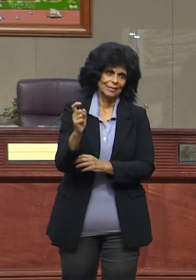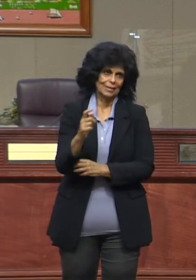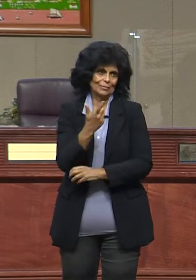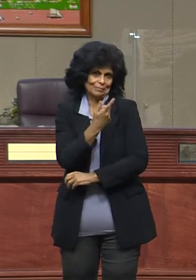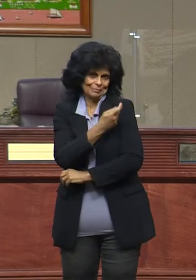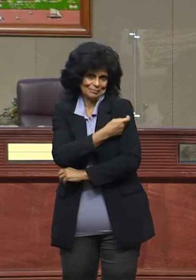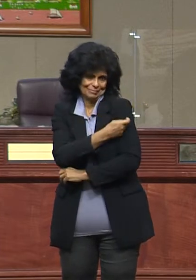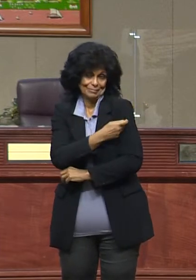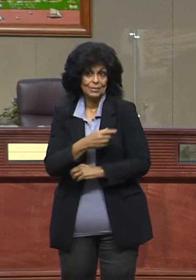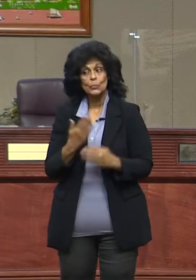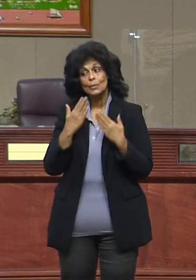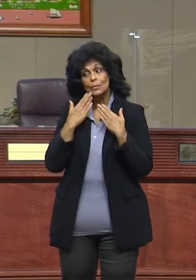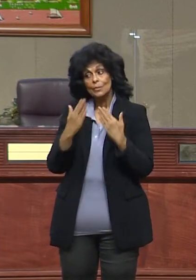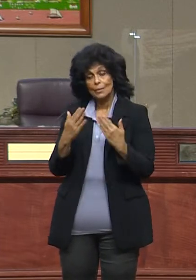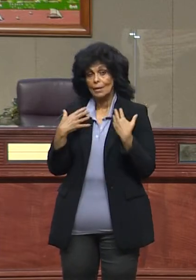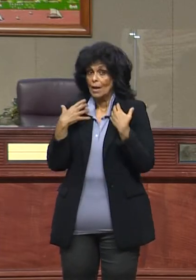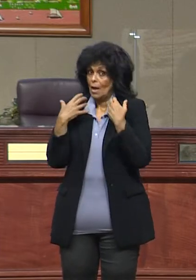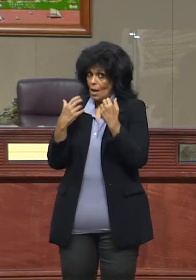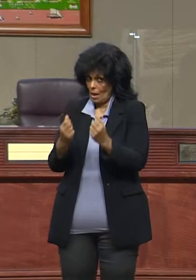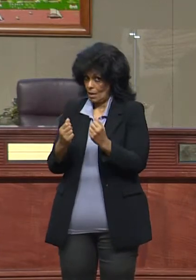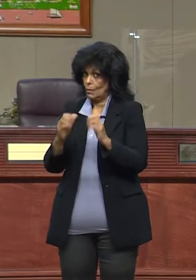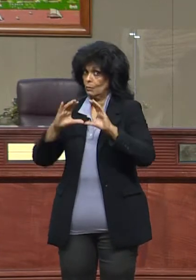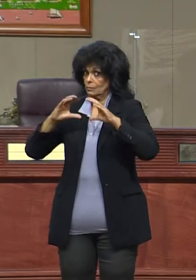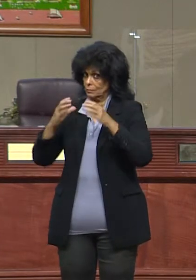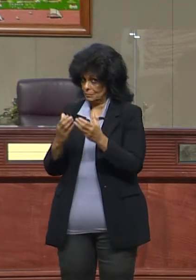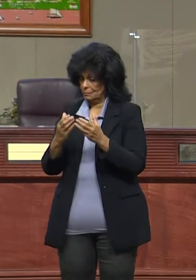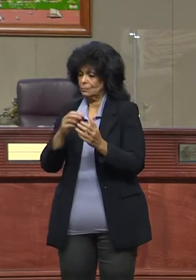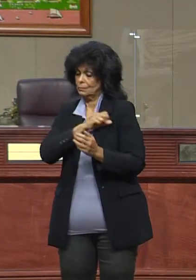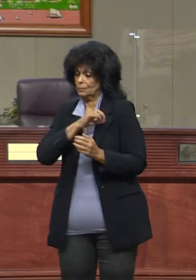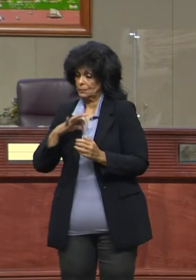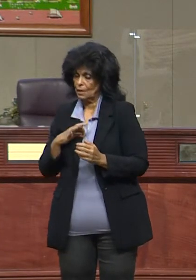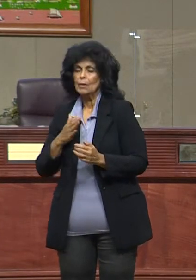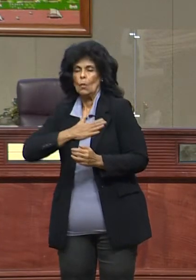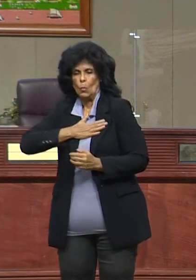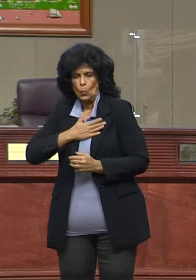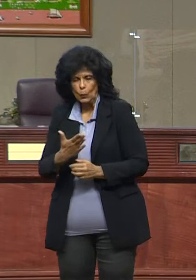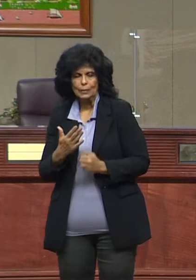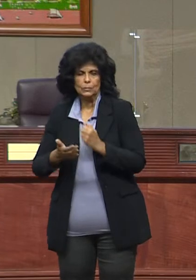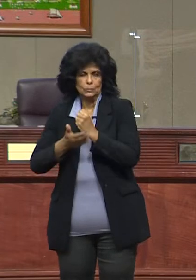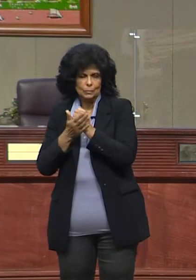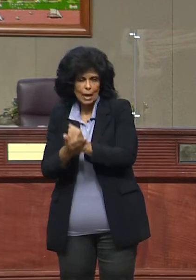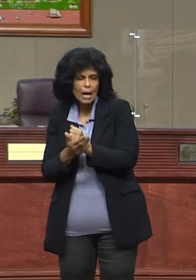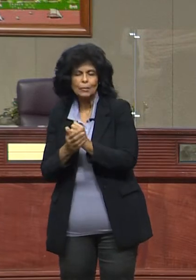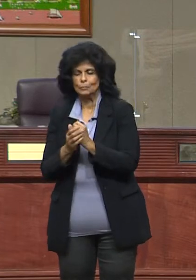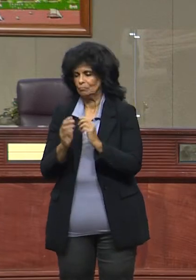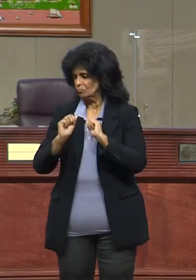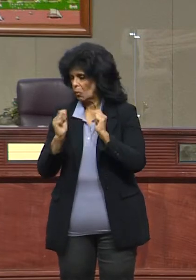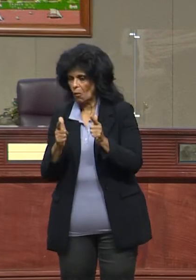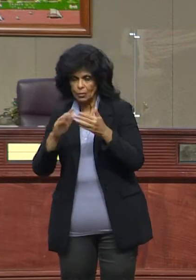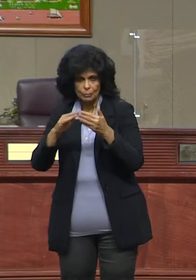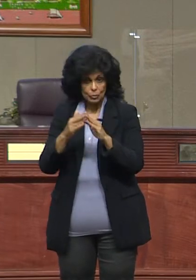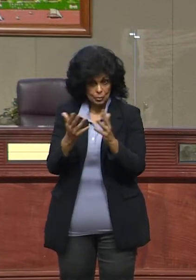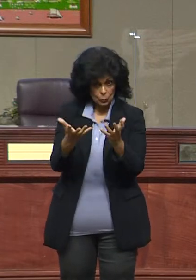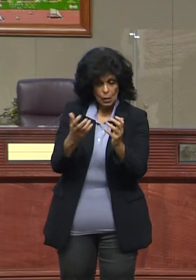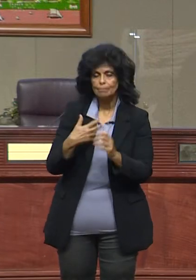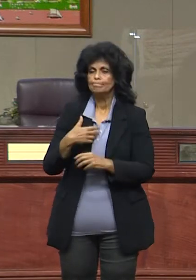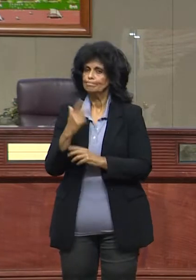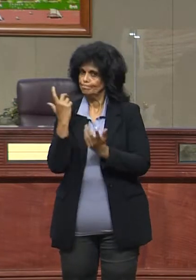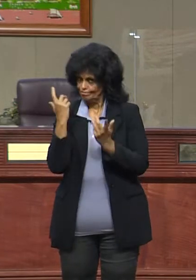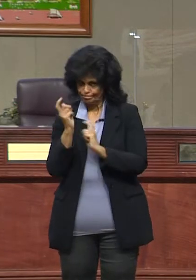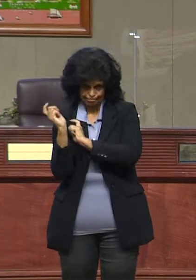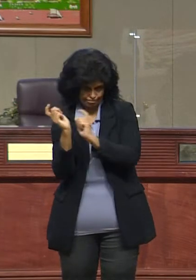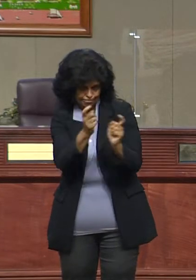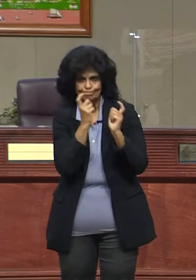to our health personnel who are helping to vaccinate all residents of our community so that everyone has access to